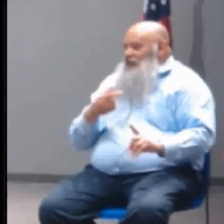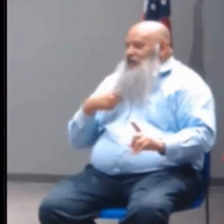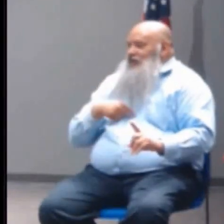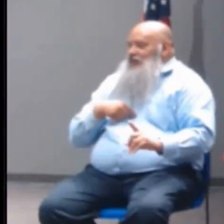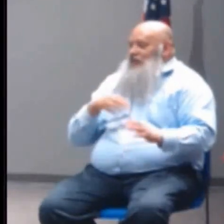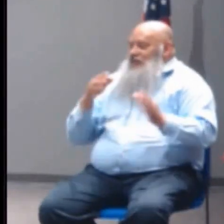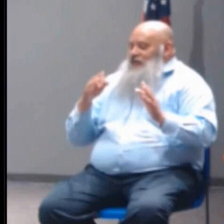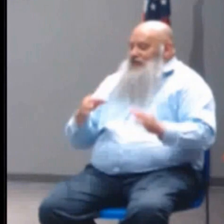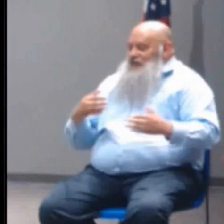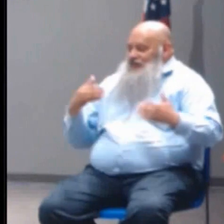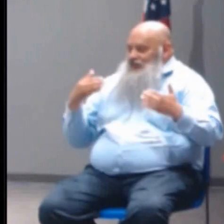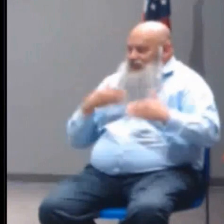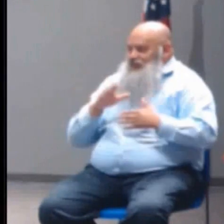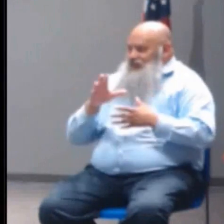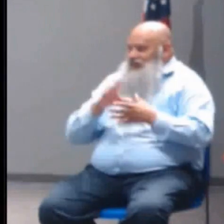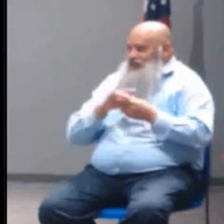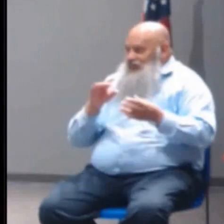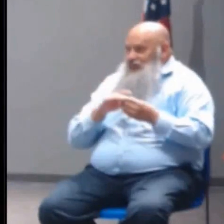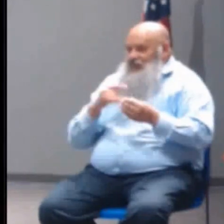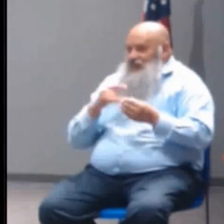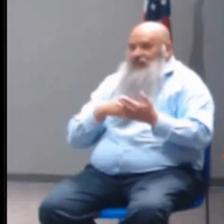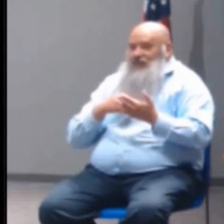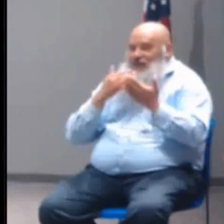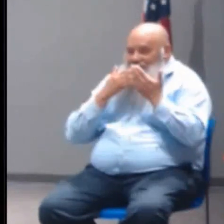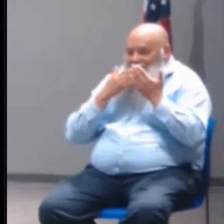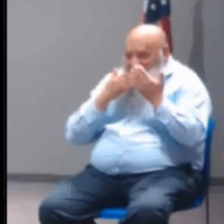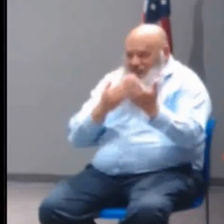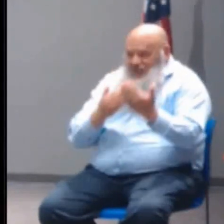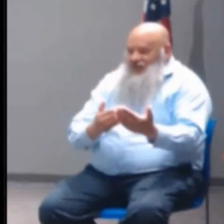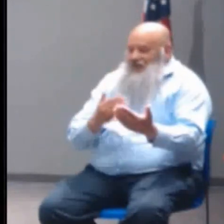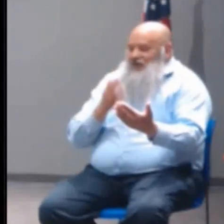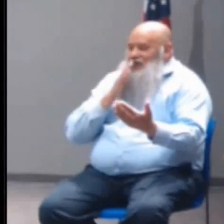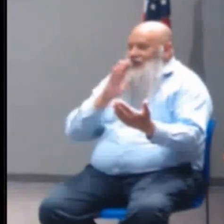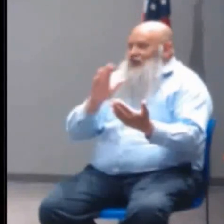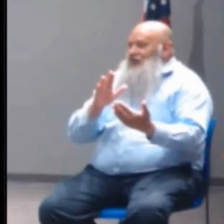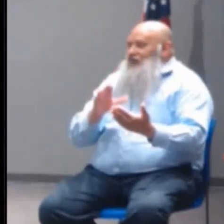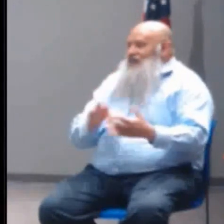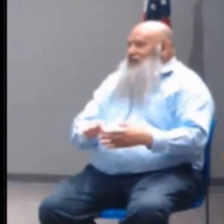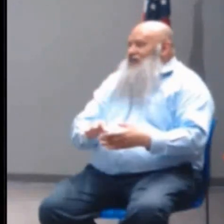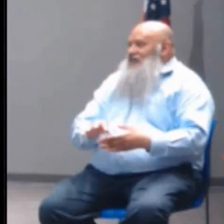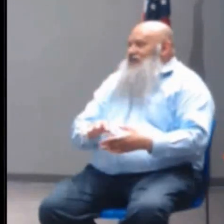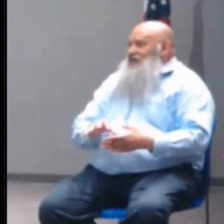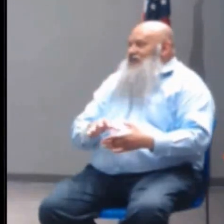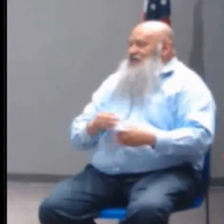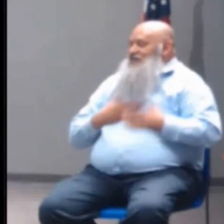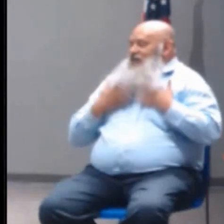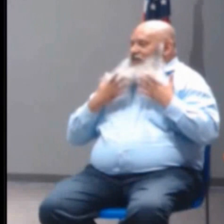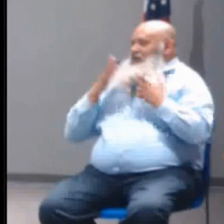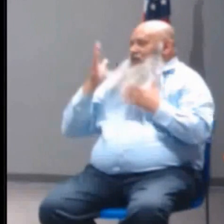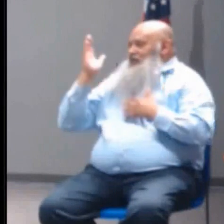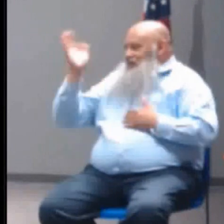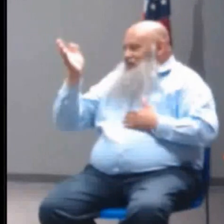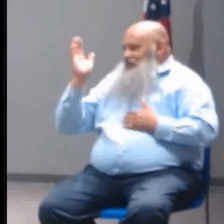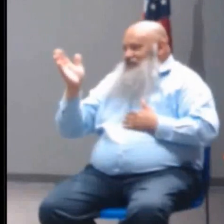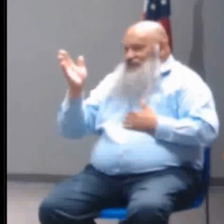it. So we want to thank you for your inspiring presentation. I can't even get it